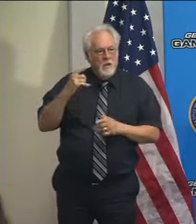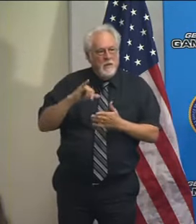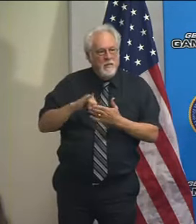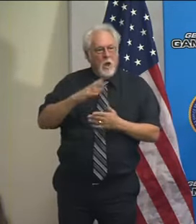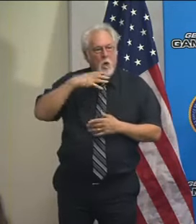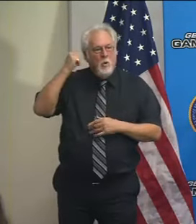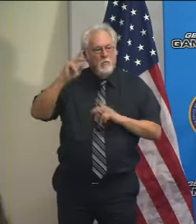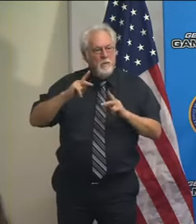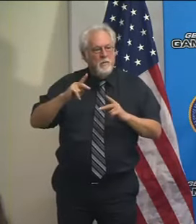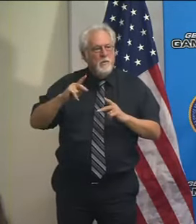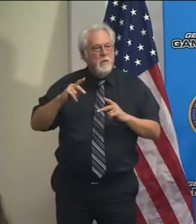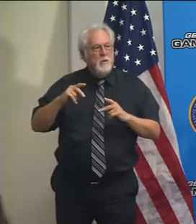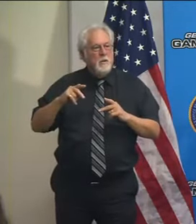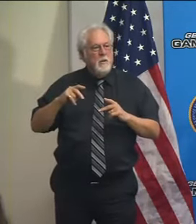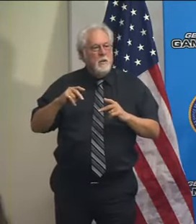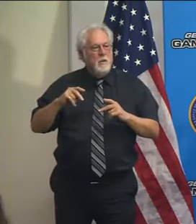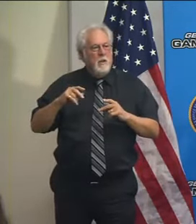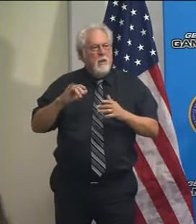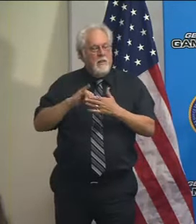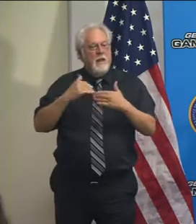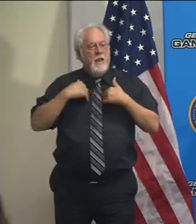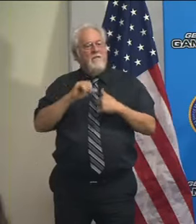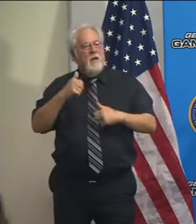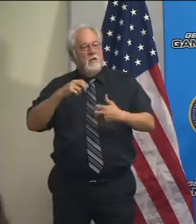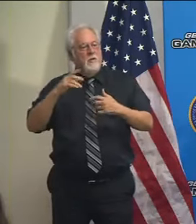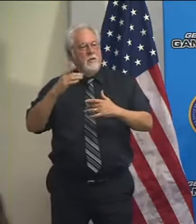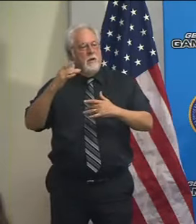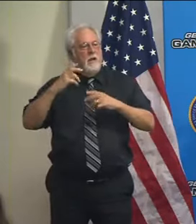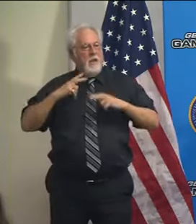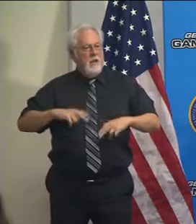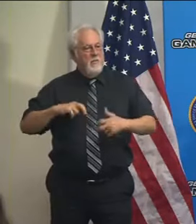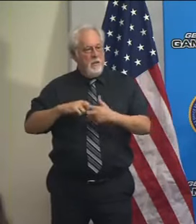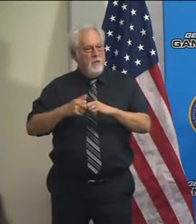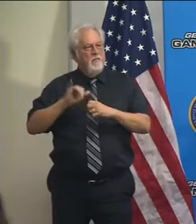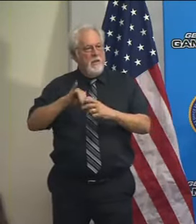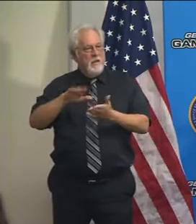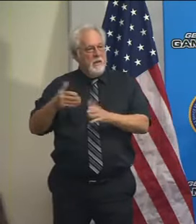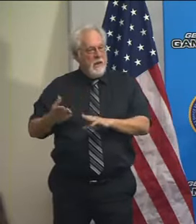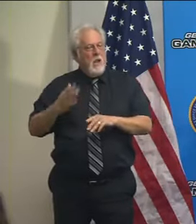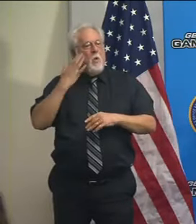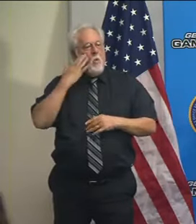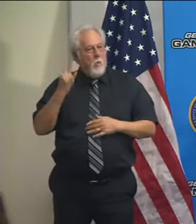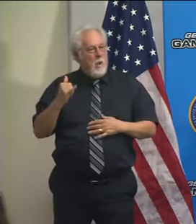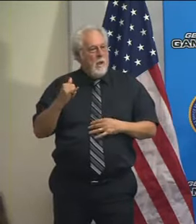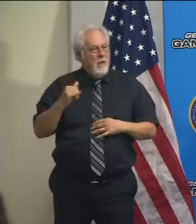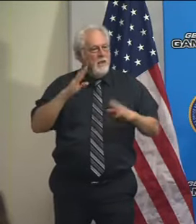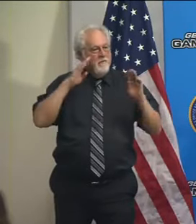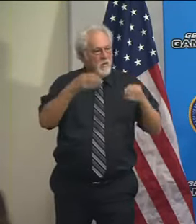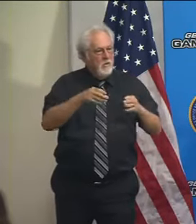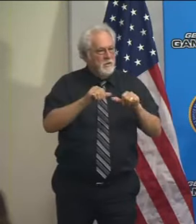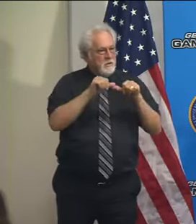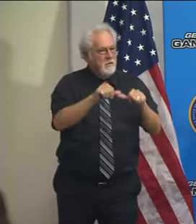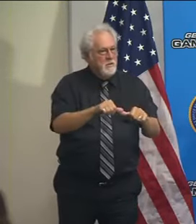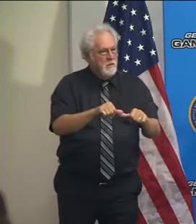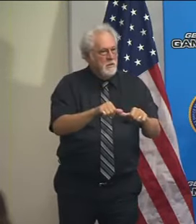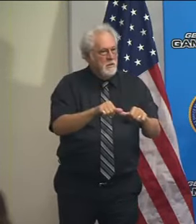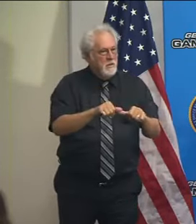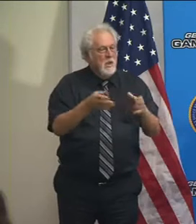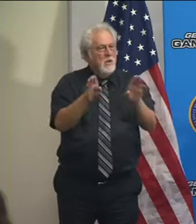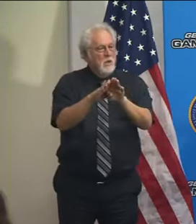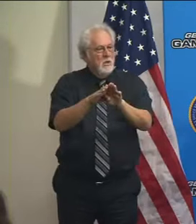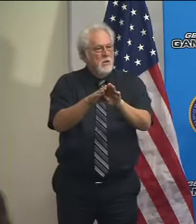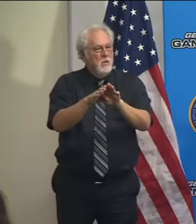older people, elderly people, other conditions, right? They are the ones who are at risk to die. Why has the focus remained to shut